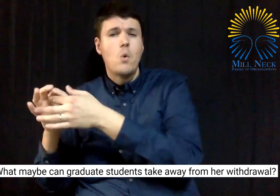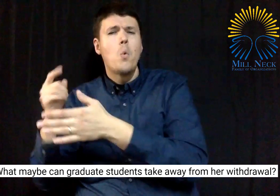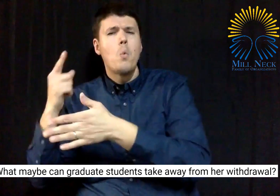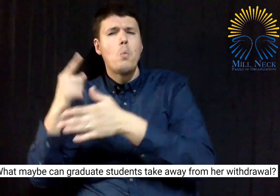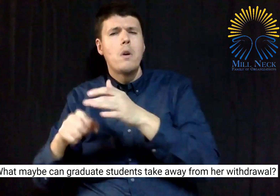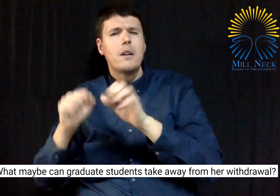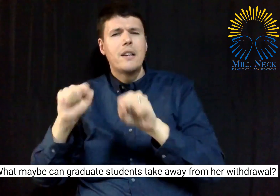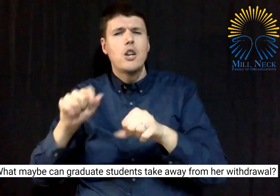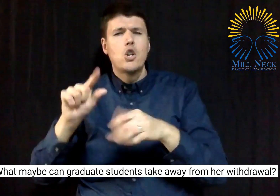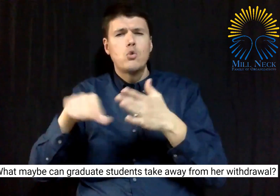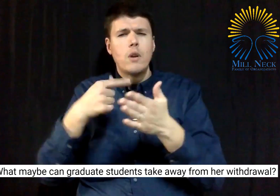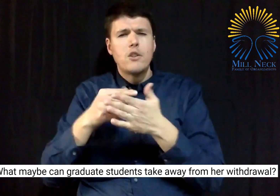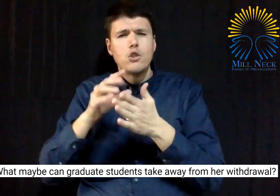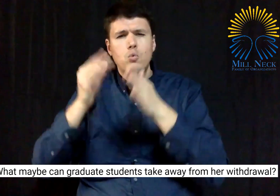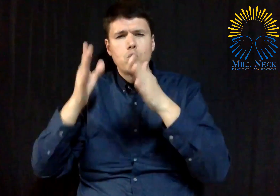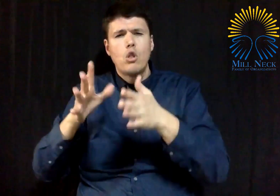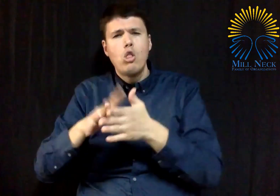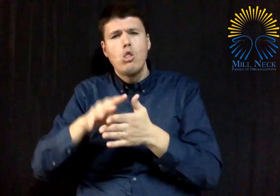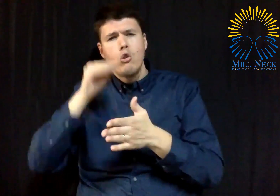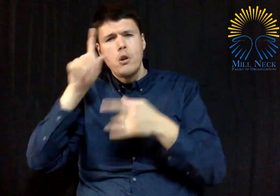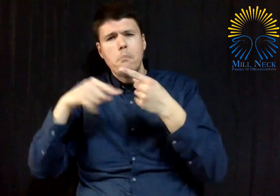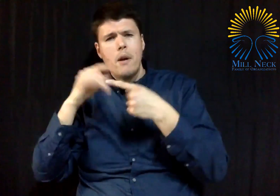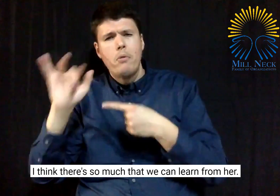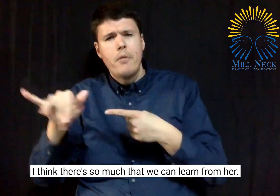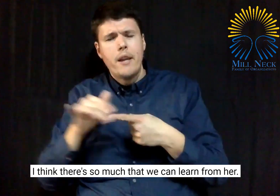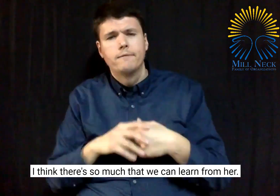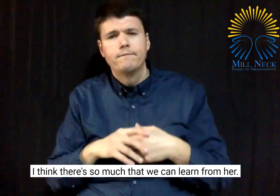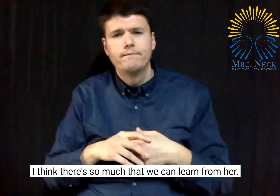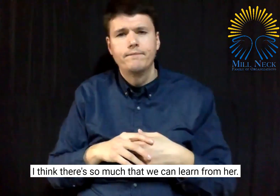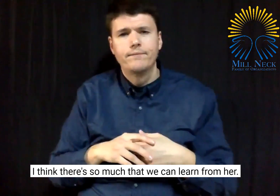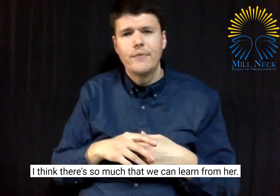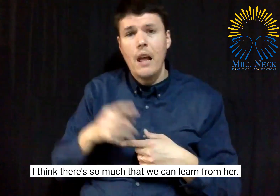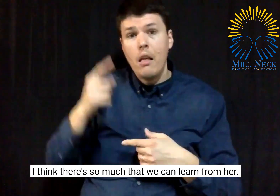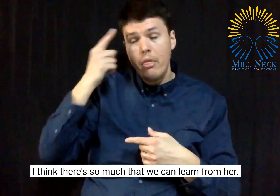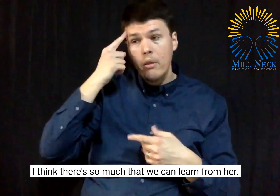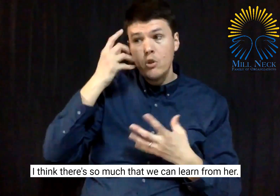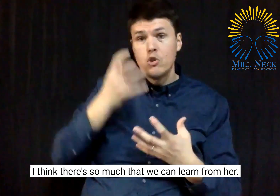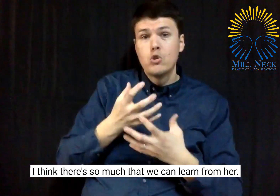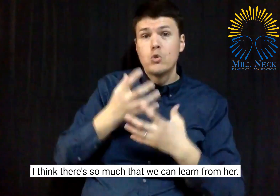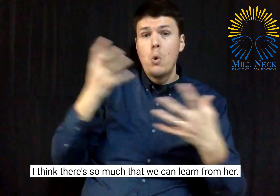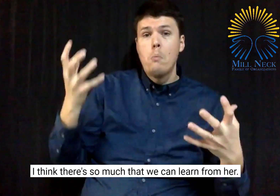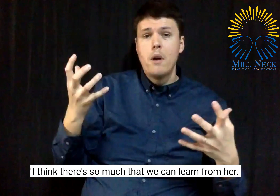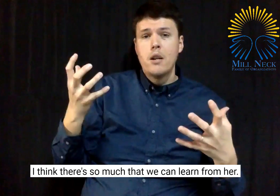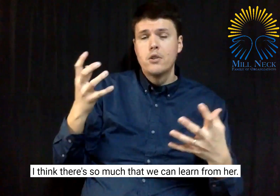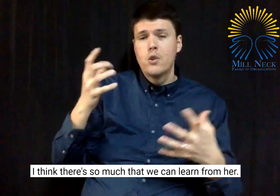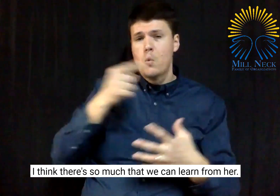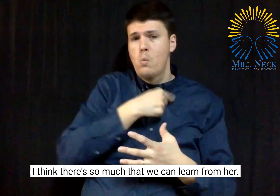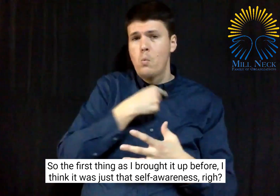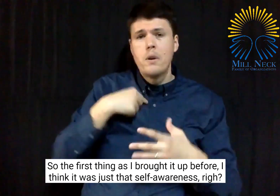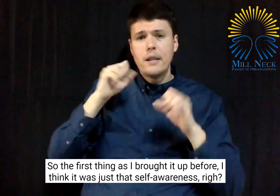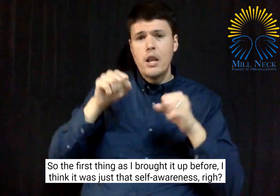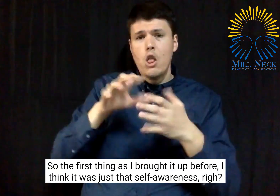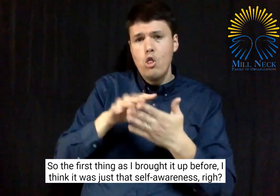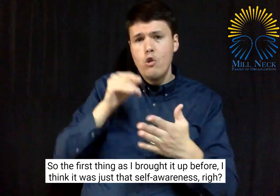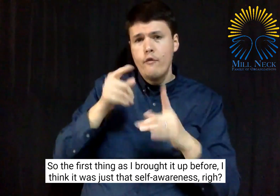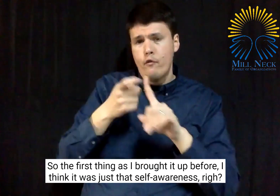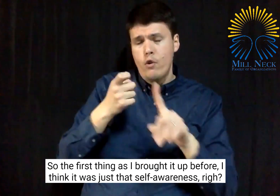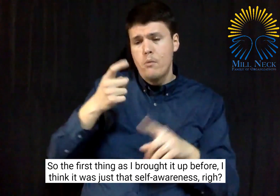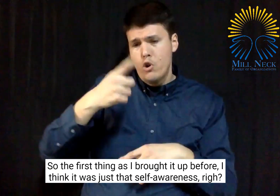away from her withdrawal? I think there's so much that, that we can learn from her. So the first thing, as I brought it up before,